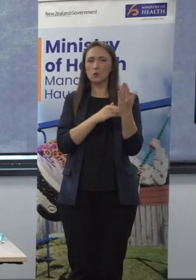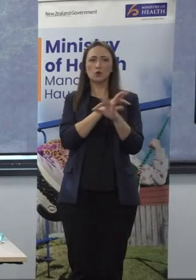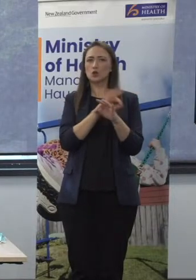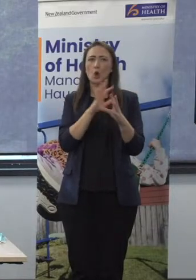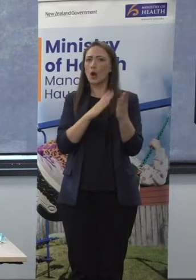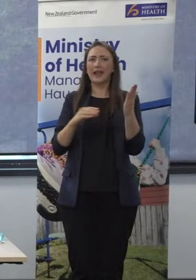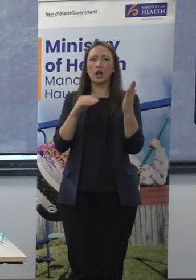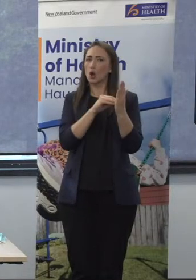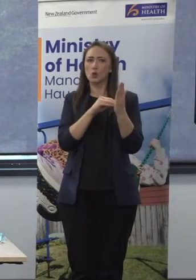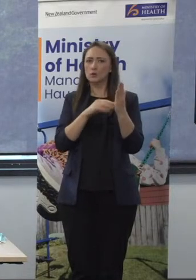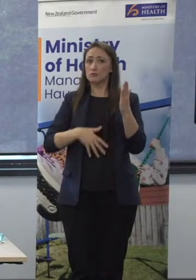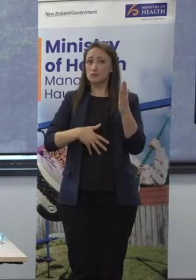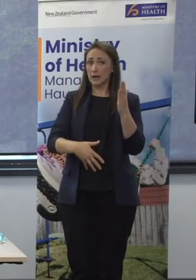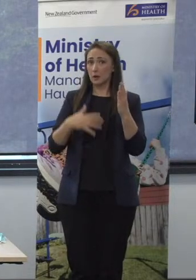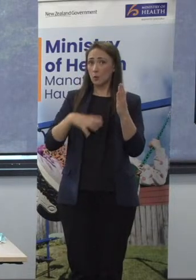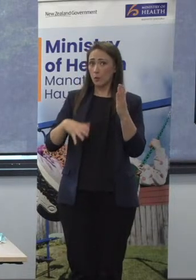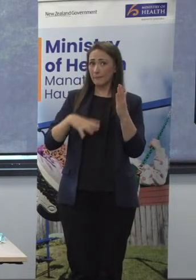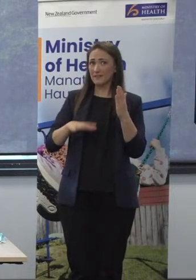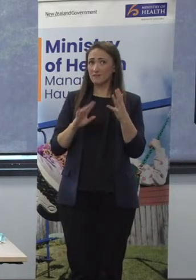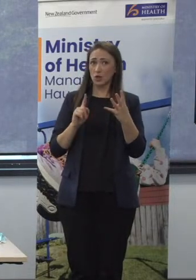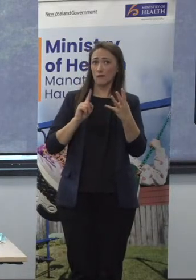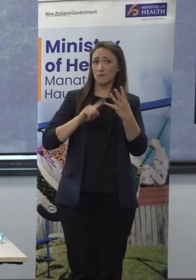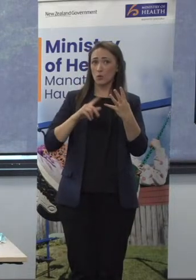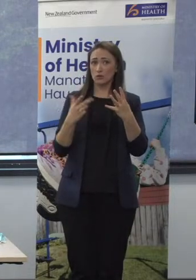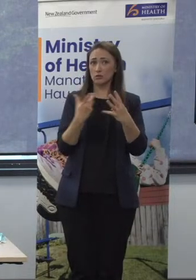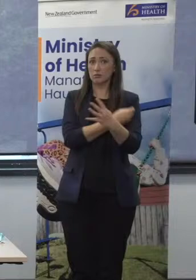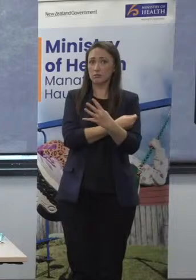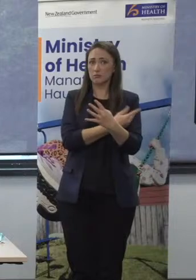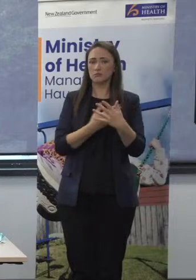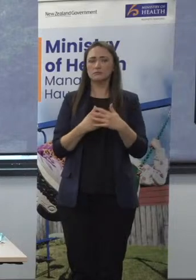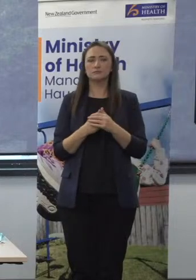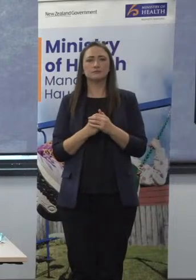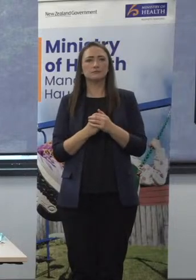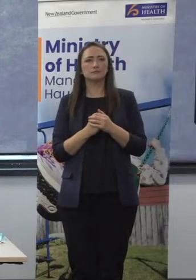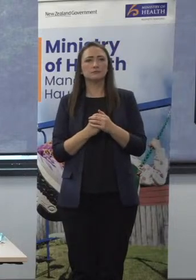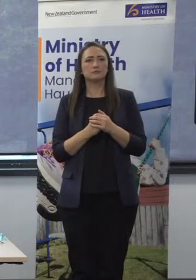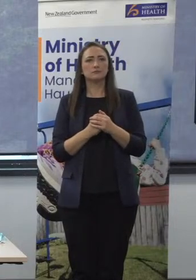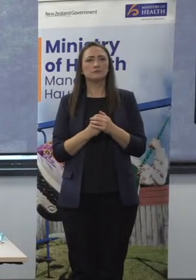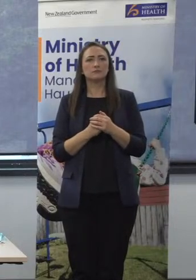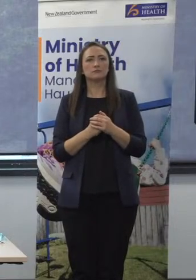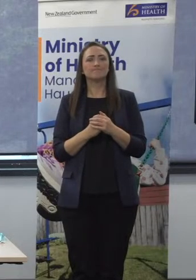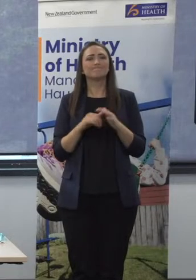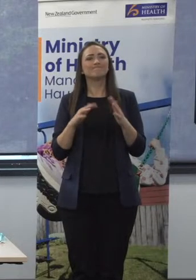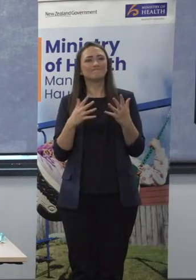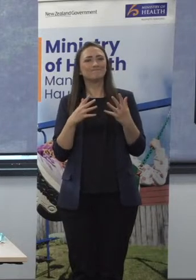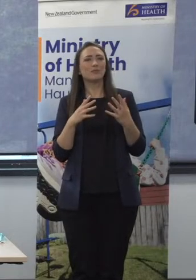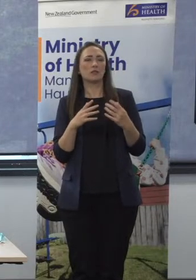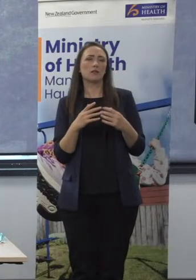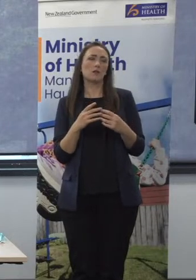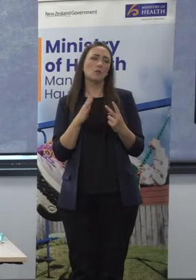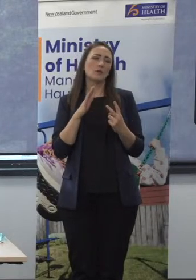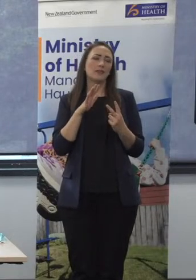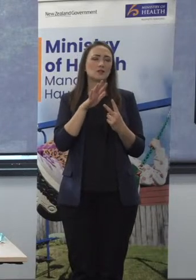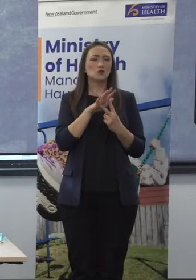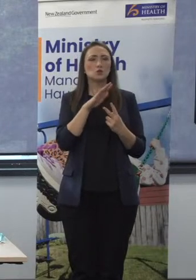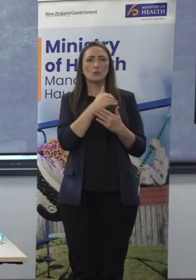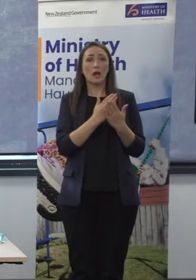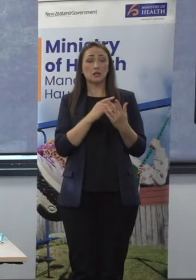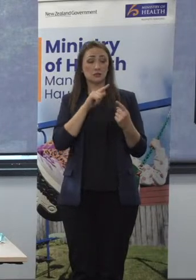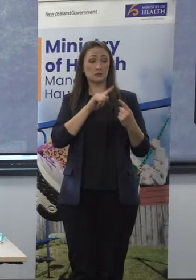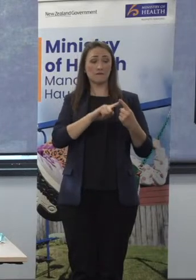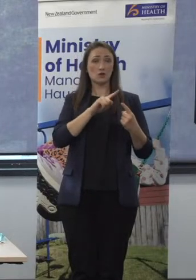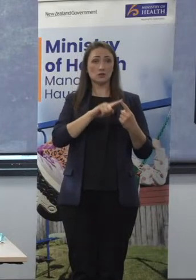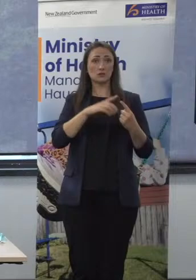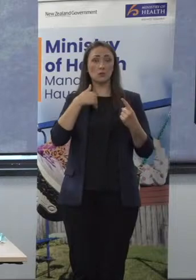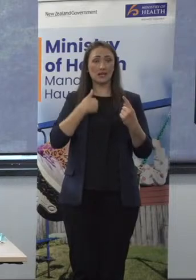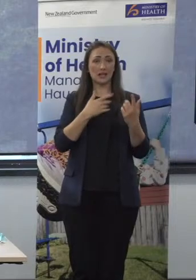women, it should include. I think there are two separate processes. One is the enabling legislation, which removes the